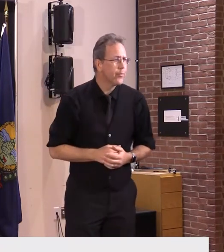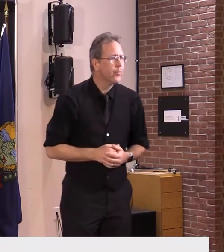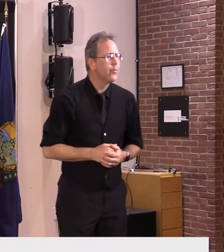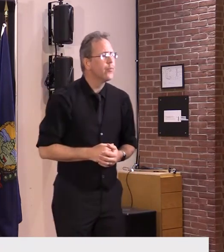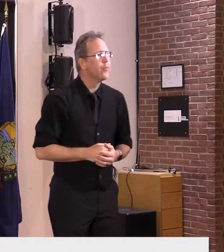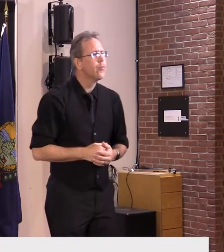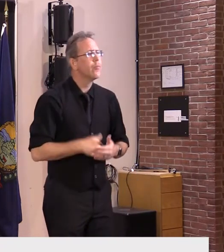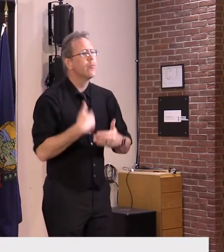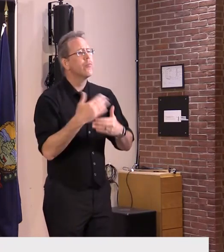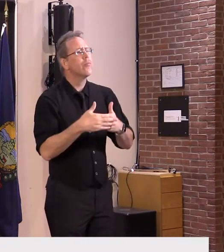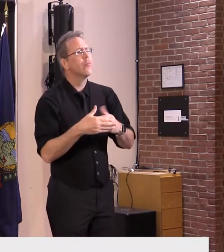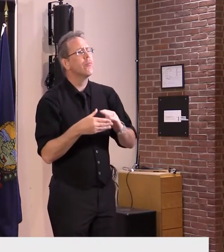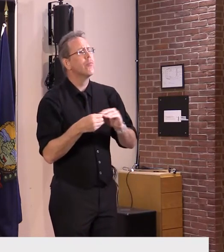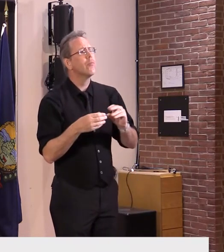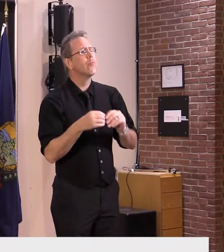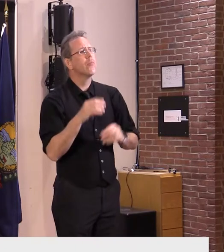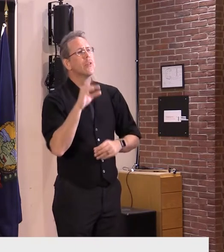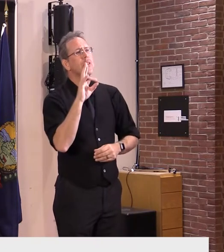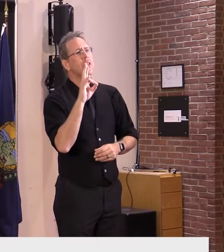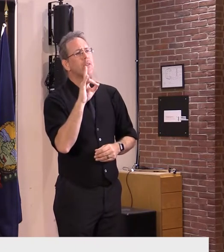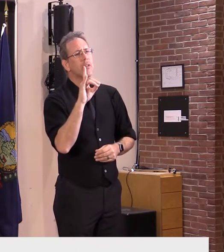Kevin McCallum, 7 days.